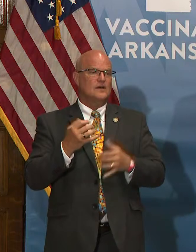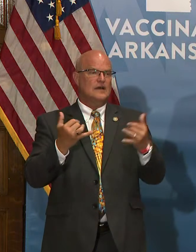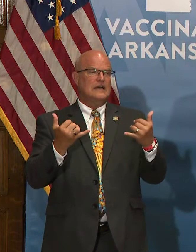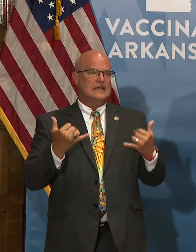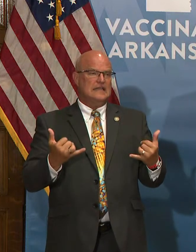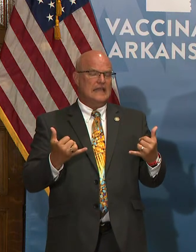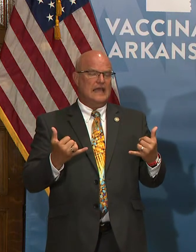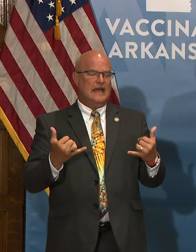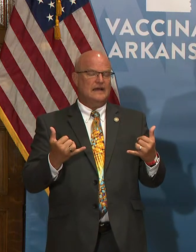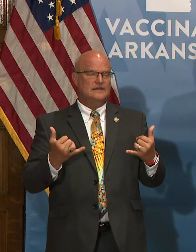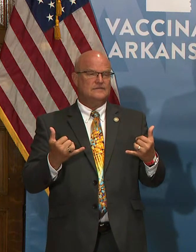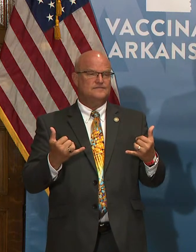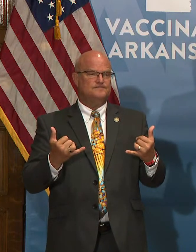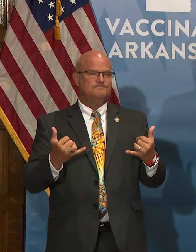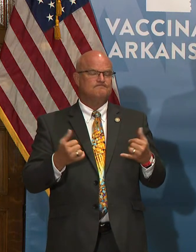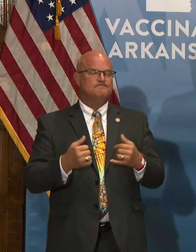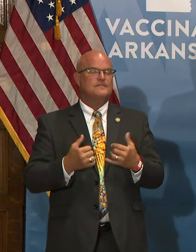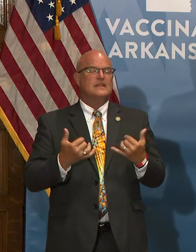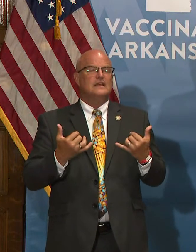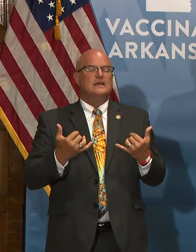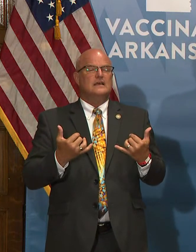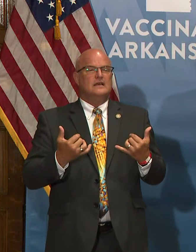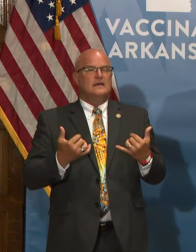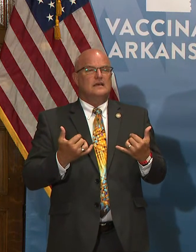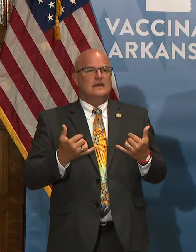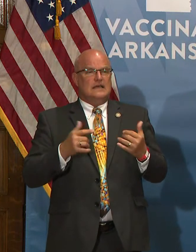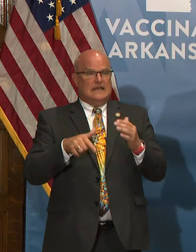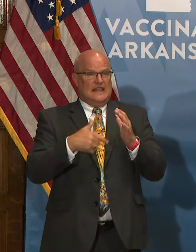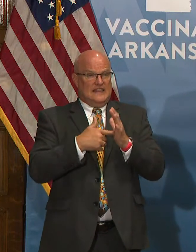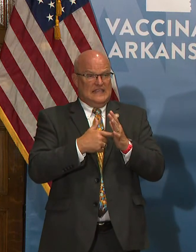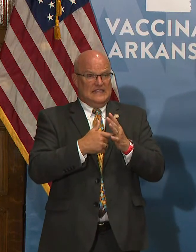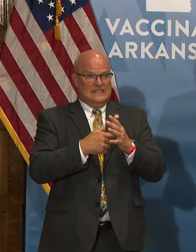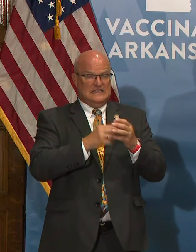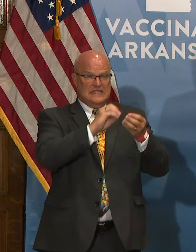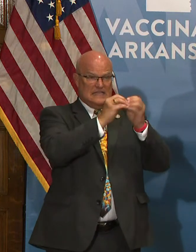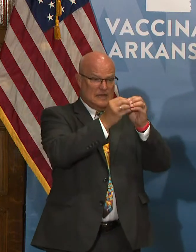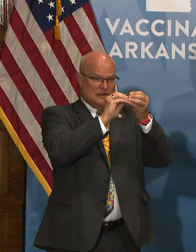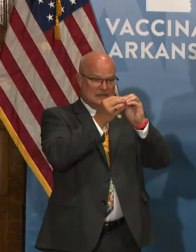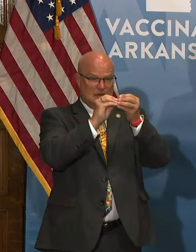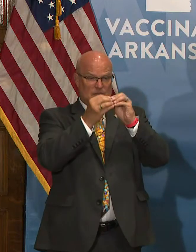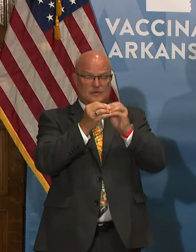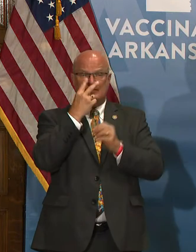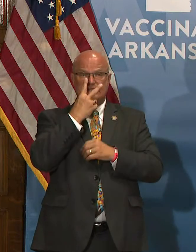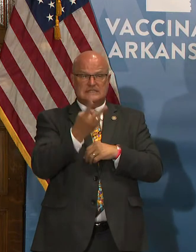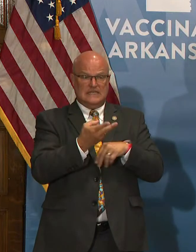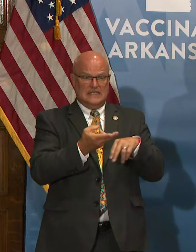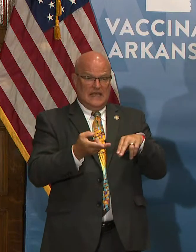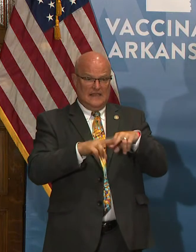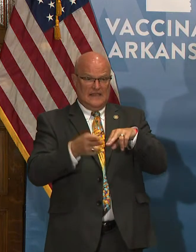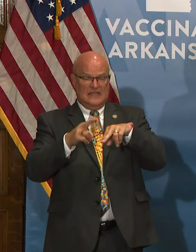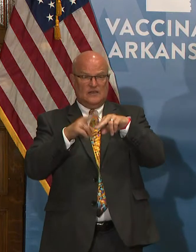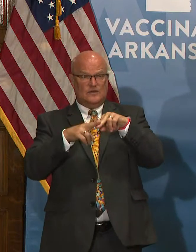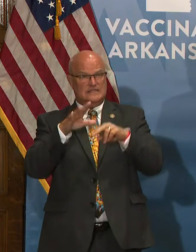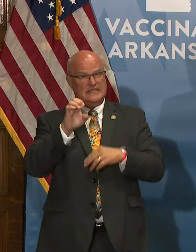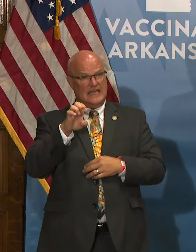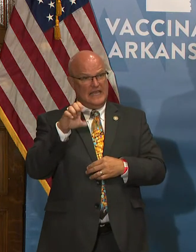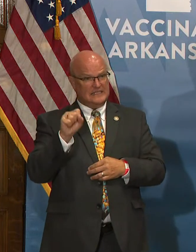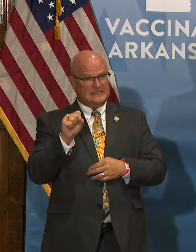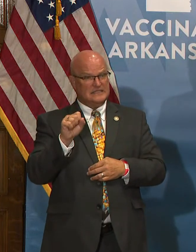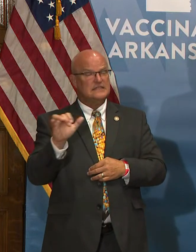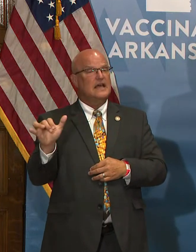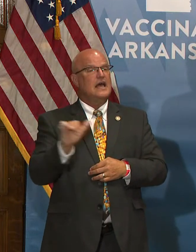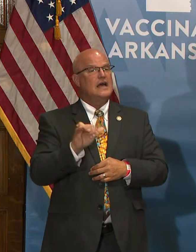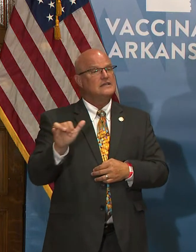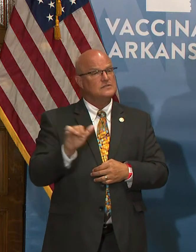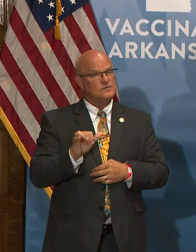let's come back though, and these statistics that we see, both the increase in the number of cases as